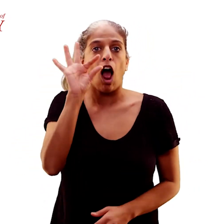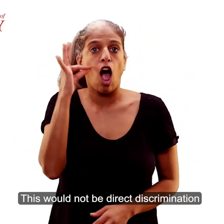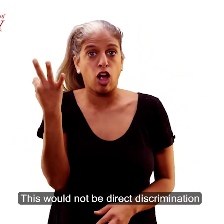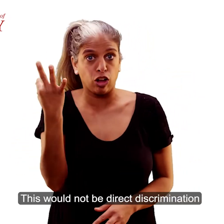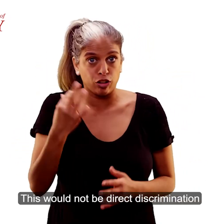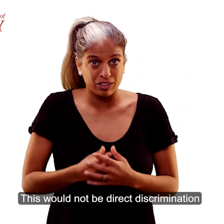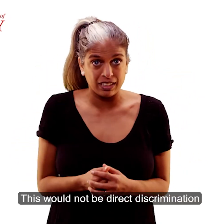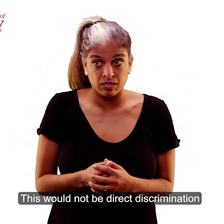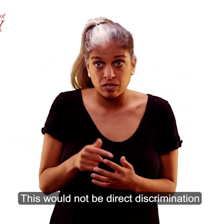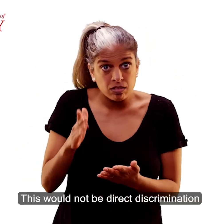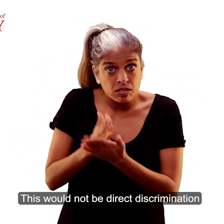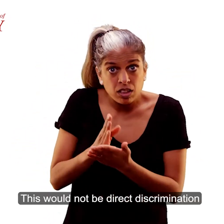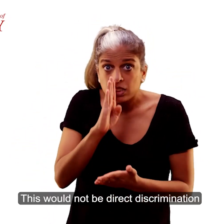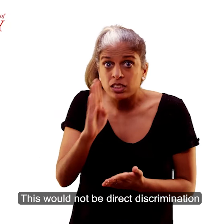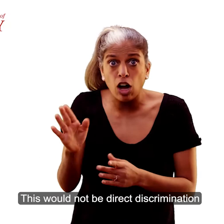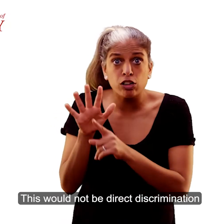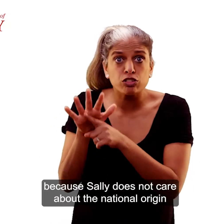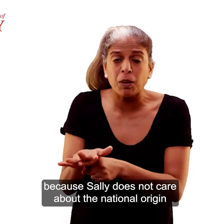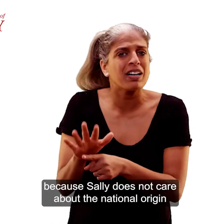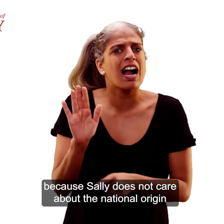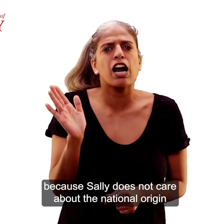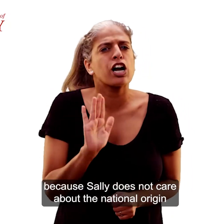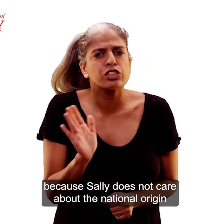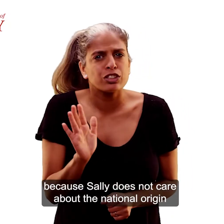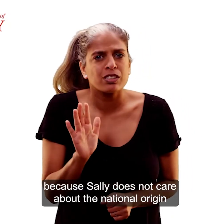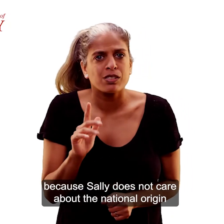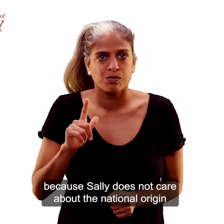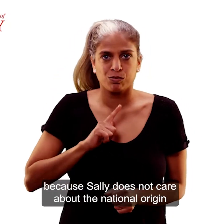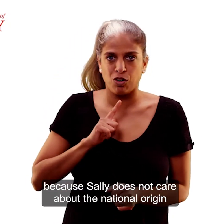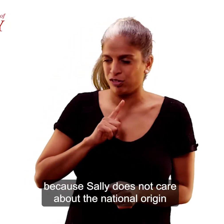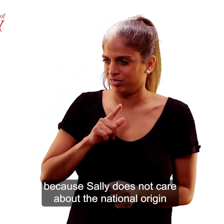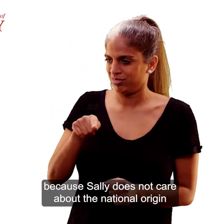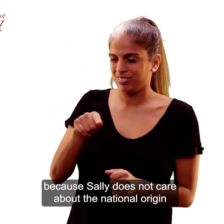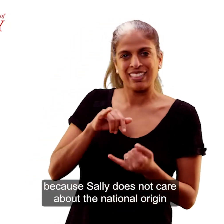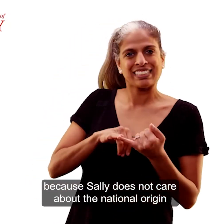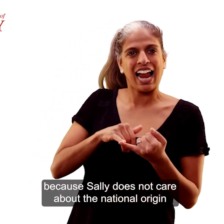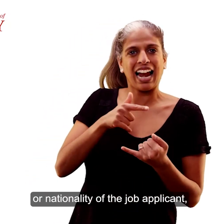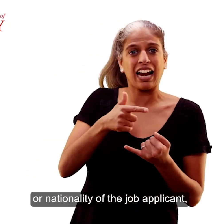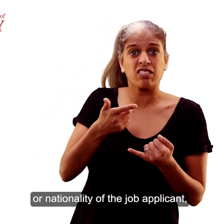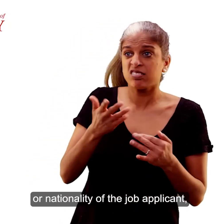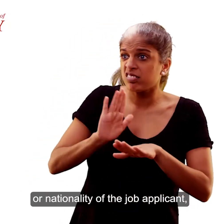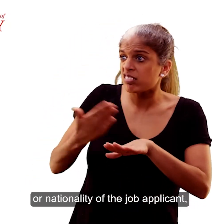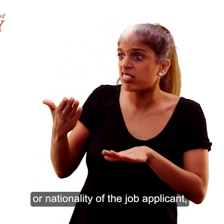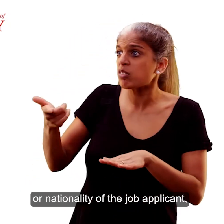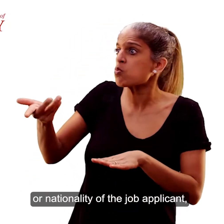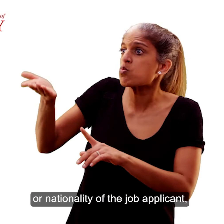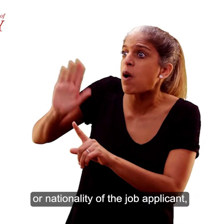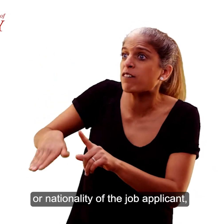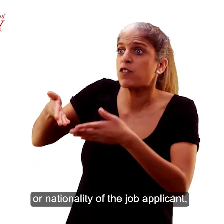This would not be direct discrimination because Sally does not care about the national origin or nationality of the job